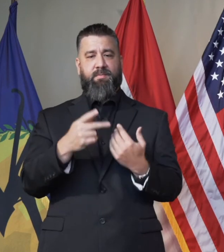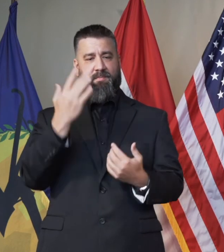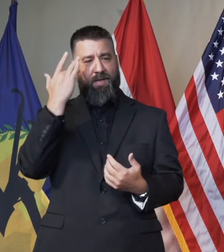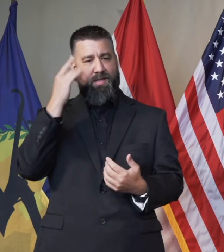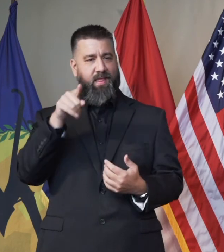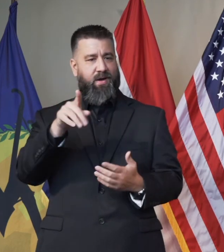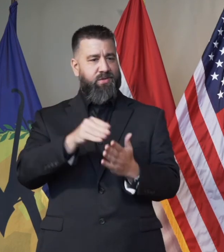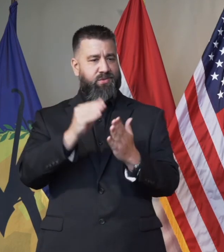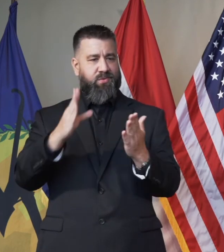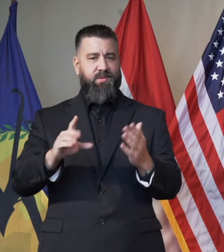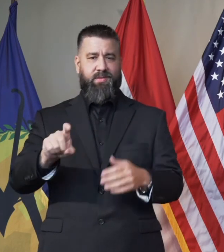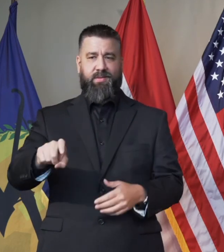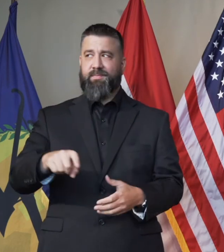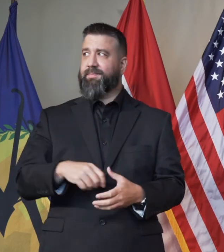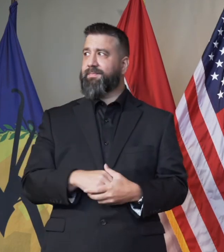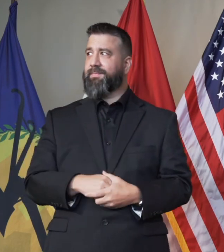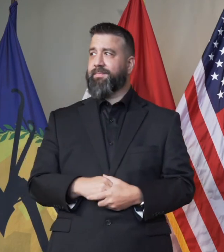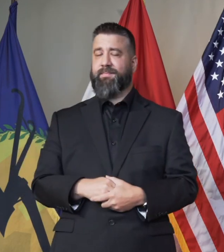students.